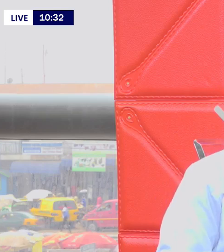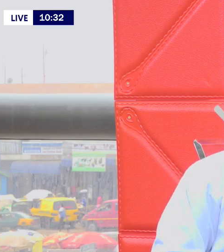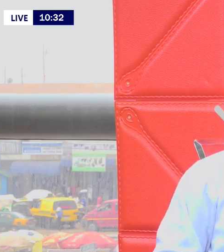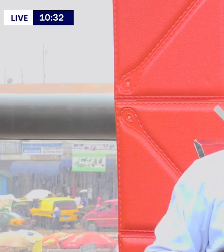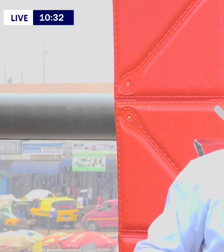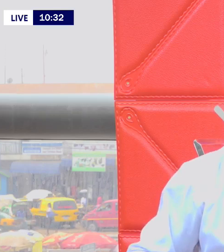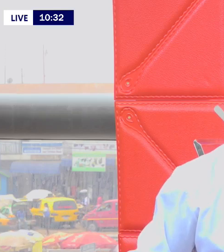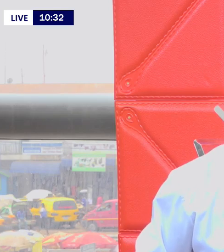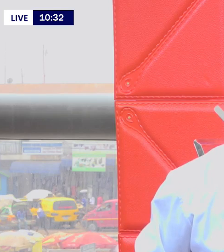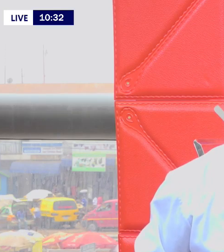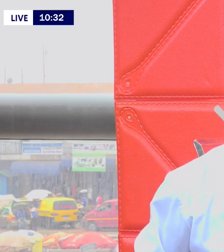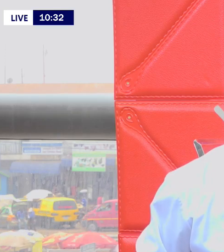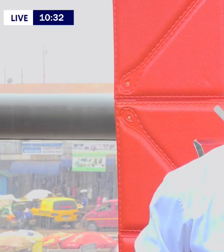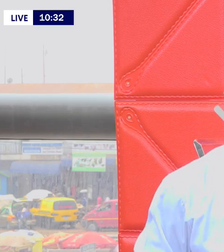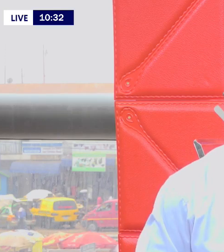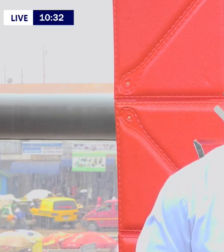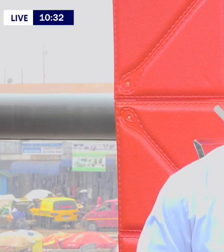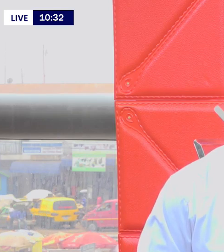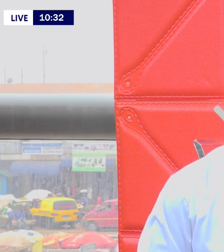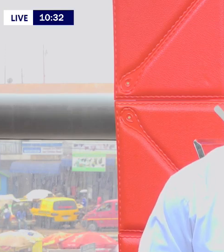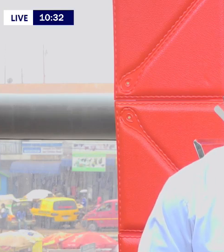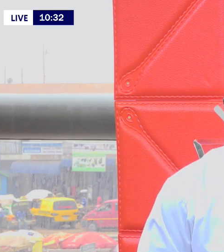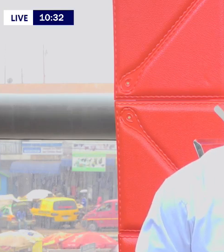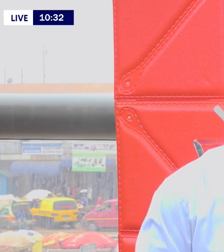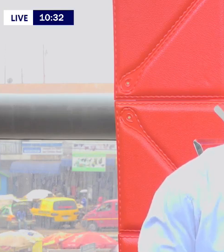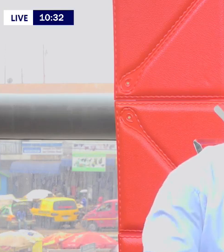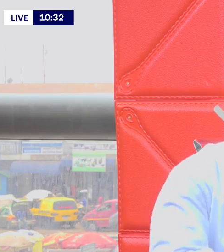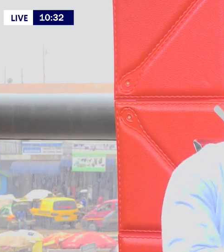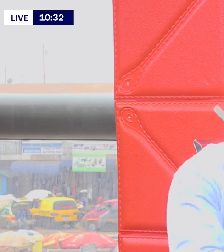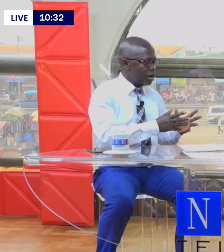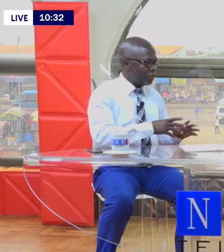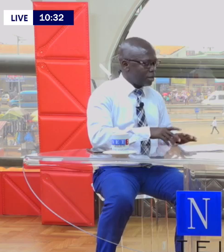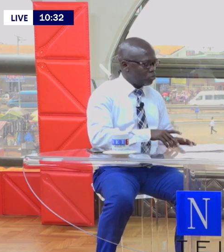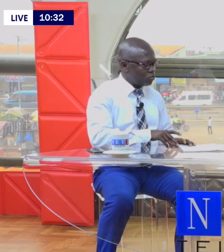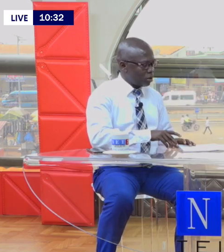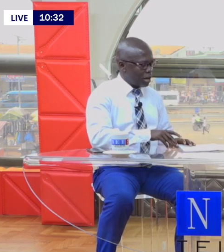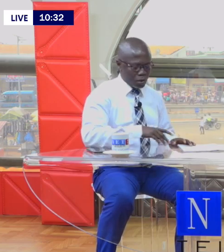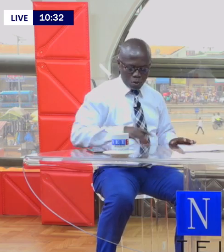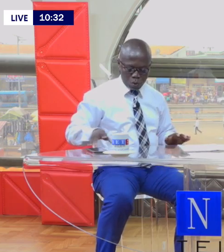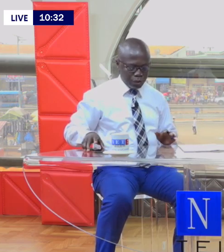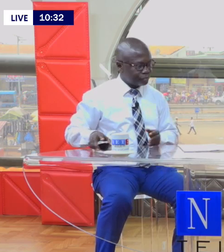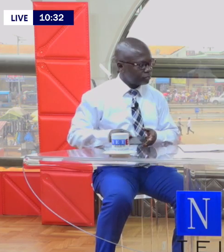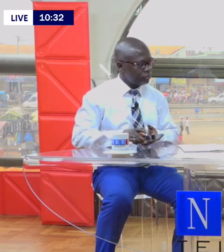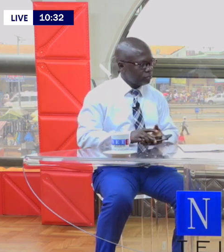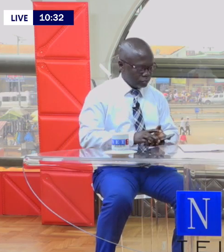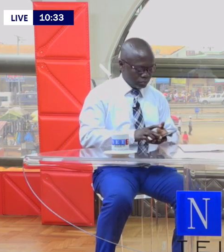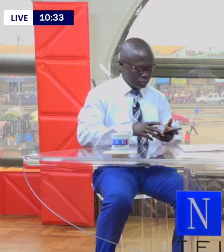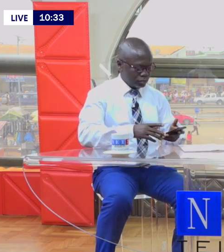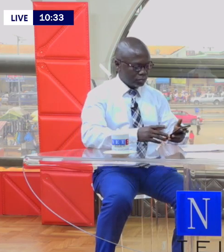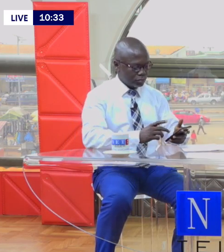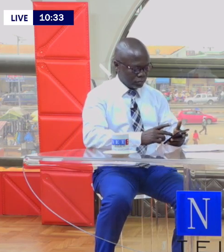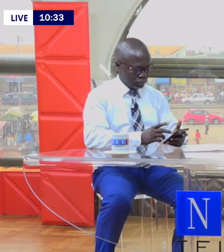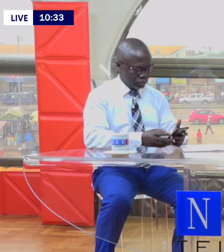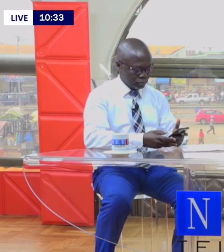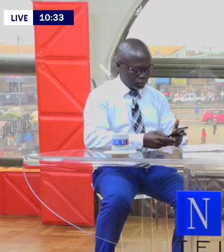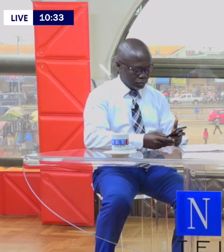edi nkomo eye Ernest Adade me mu obi akwa ba de bom man fm en eto tv so me nua afi ye nto aso na konkowi enti no ti sa